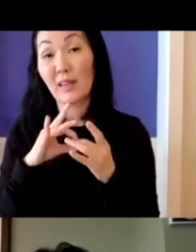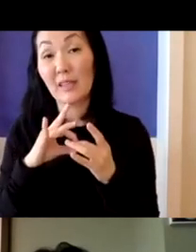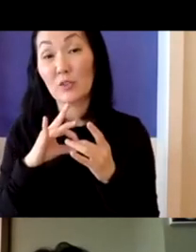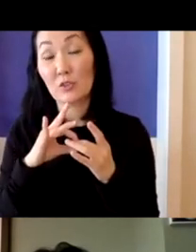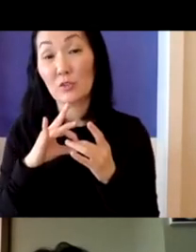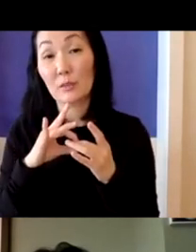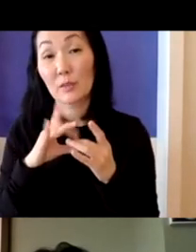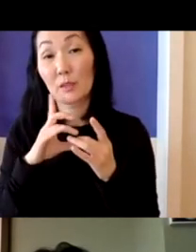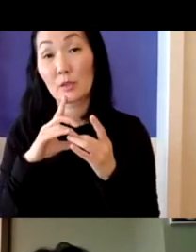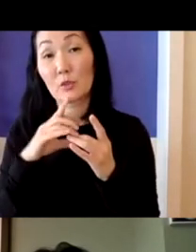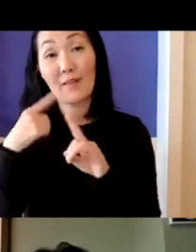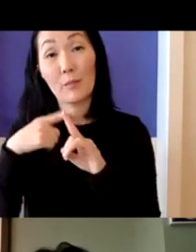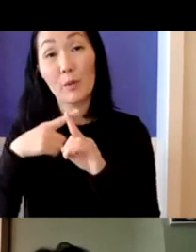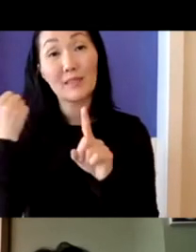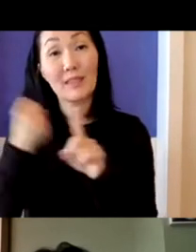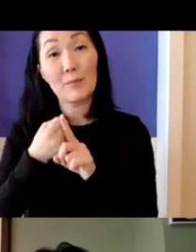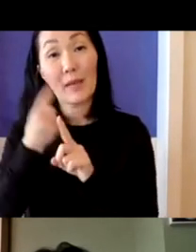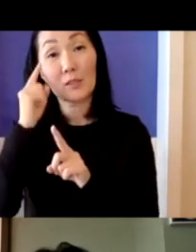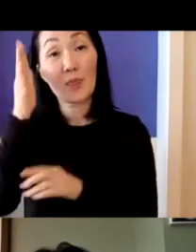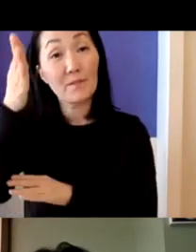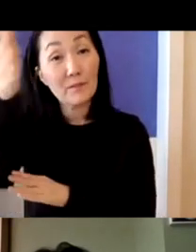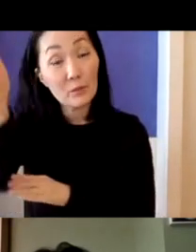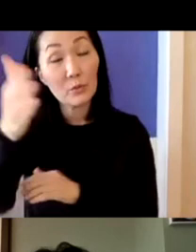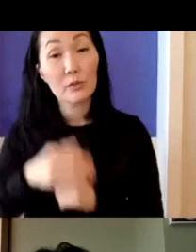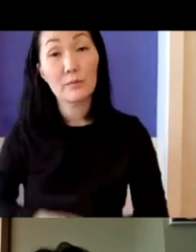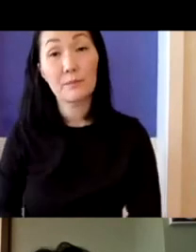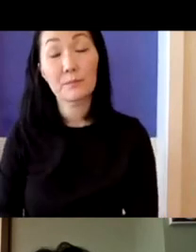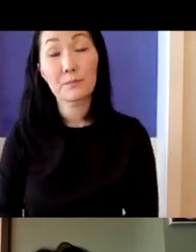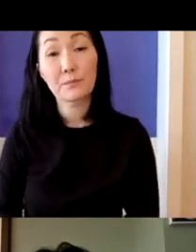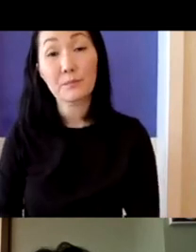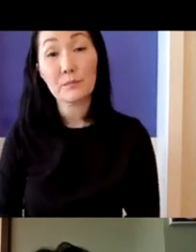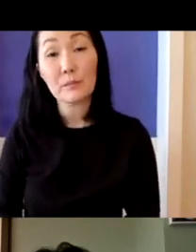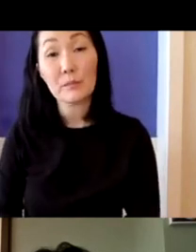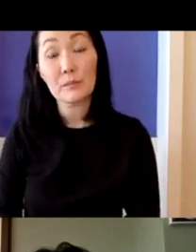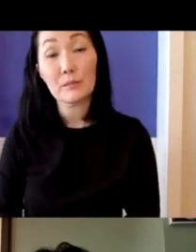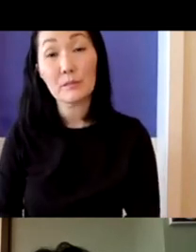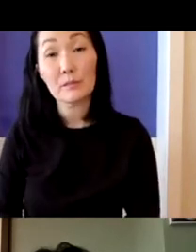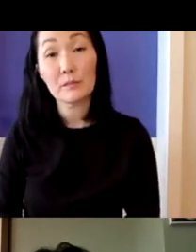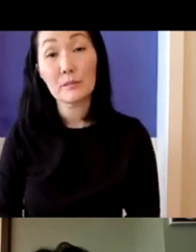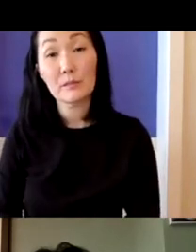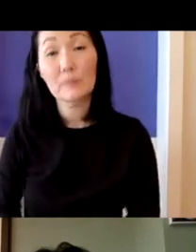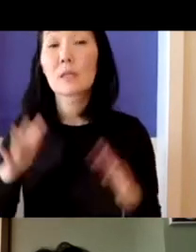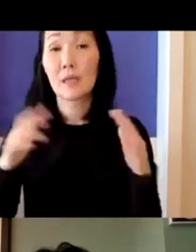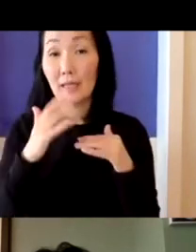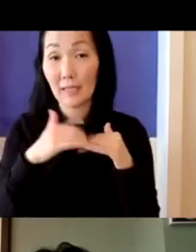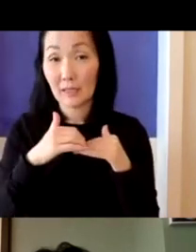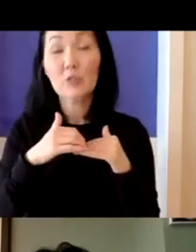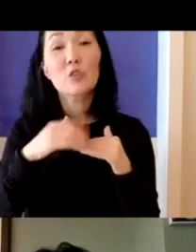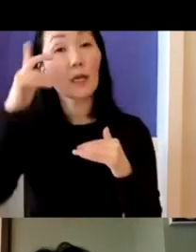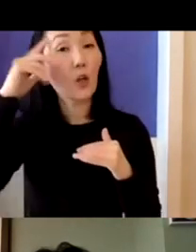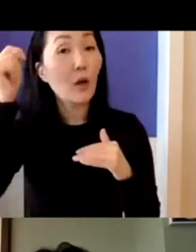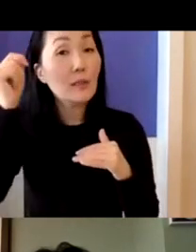positively impact its future. I'm very much Indigenous concepts of economy